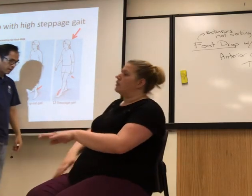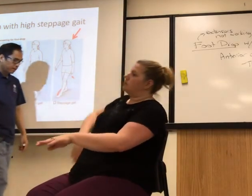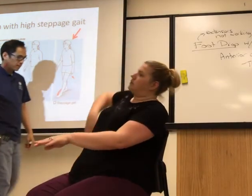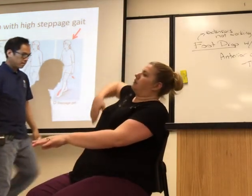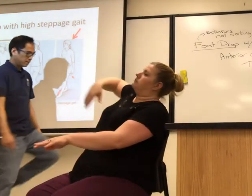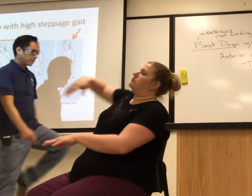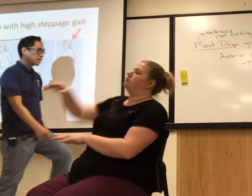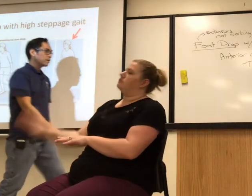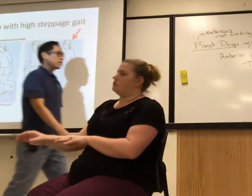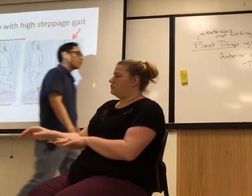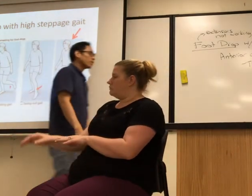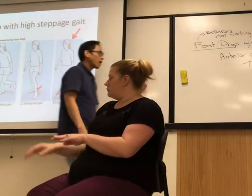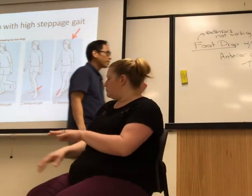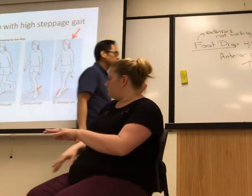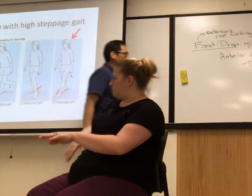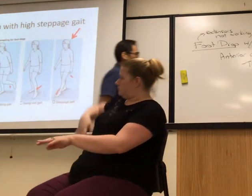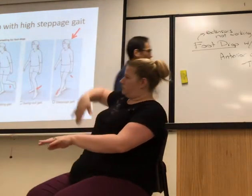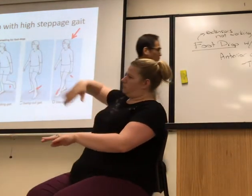kind of like